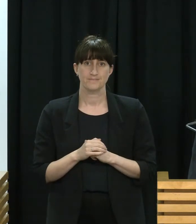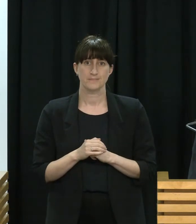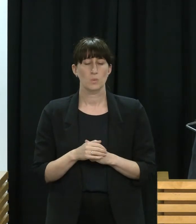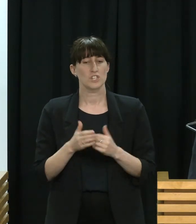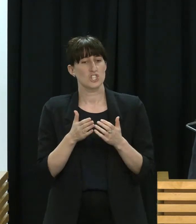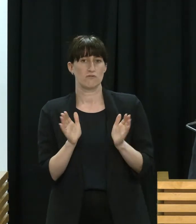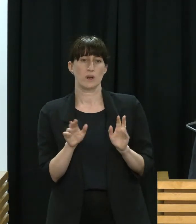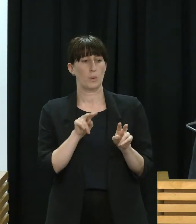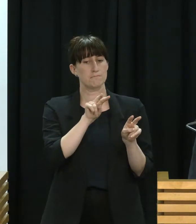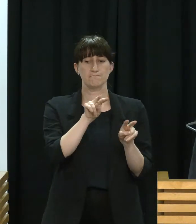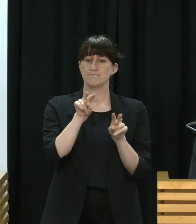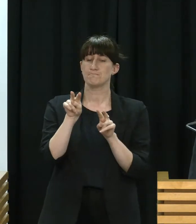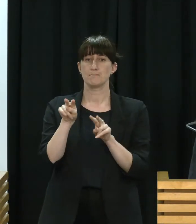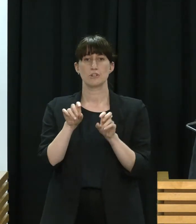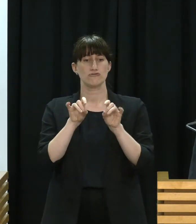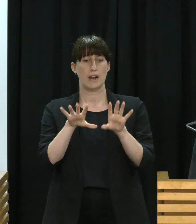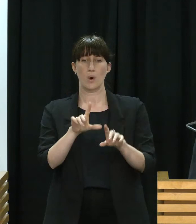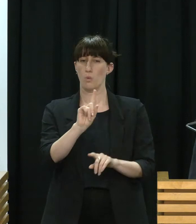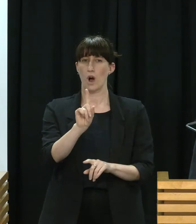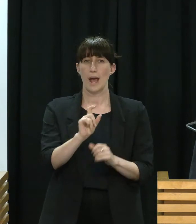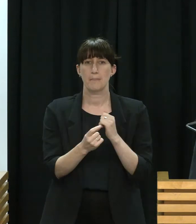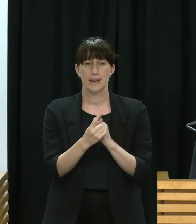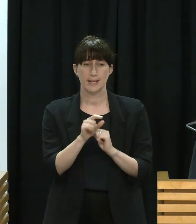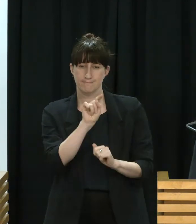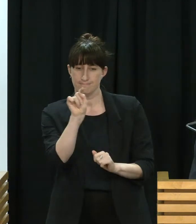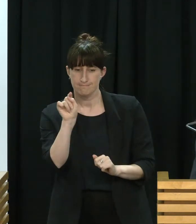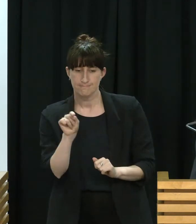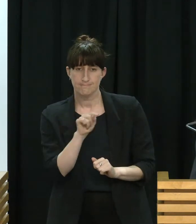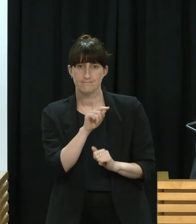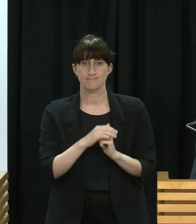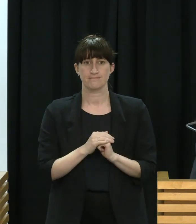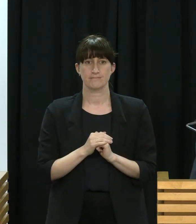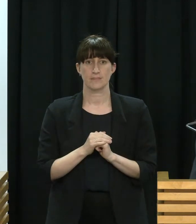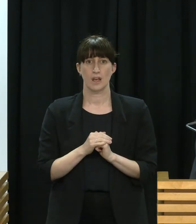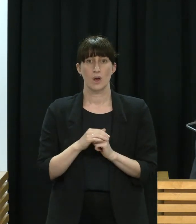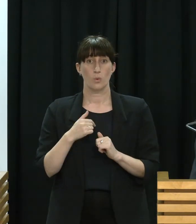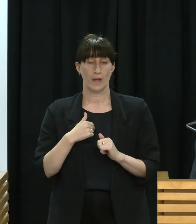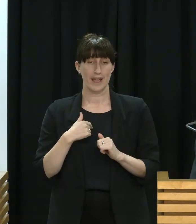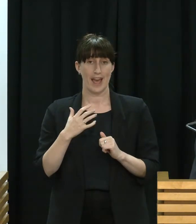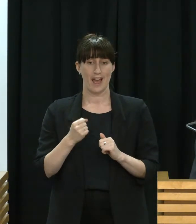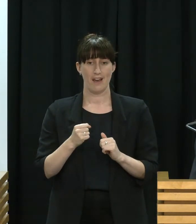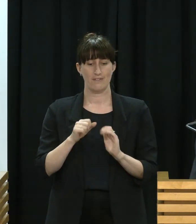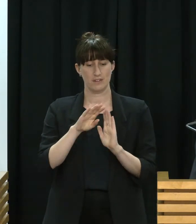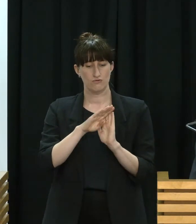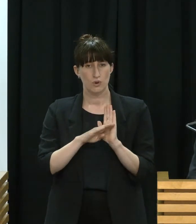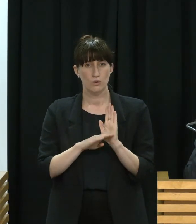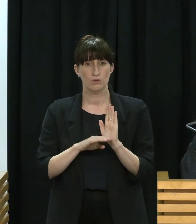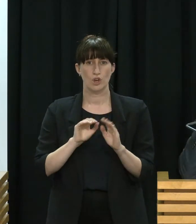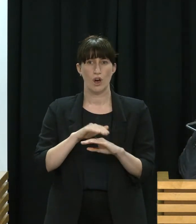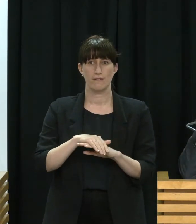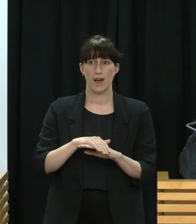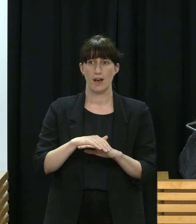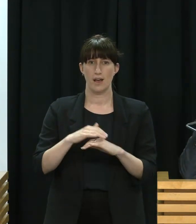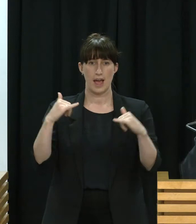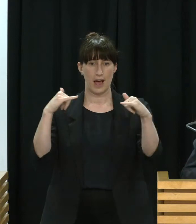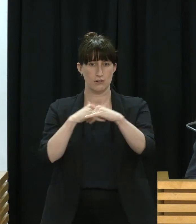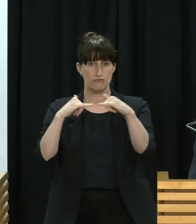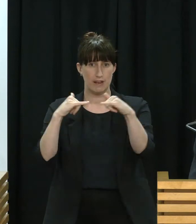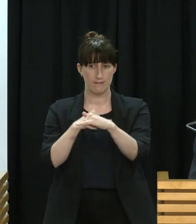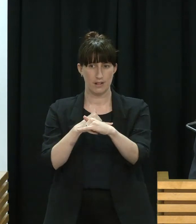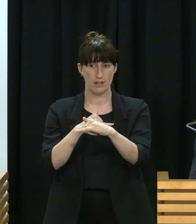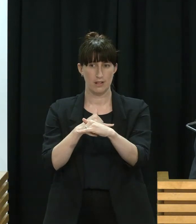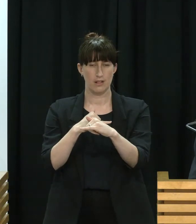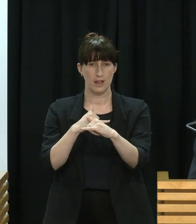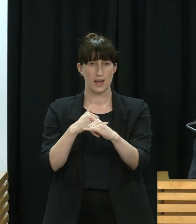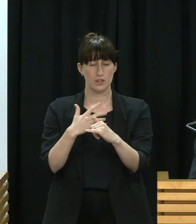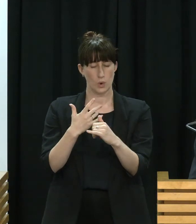have a variety of different things that we've set out in our Trans-Tasman bubble guidance, but we do watch that very closely, and